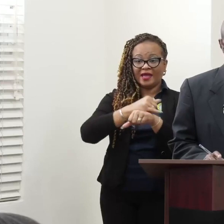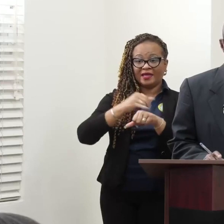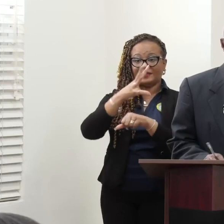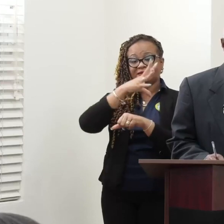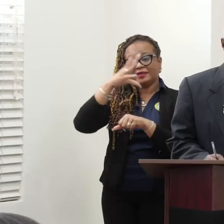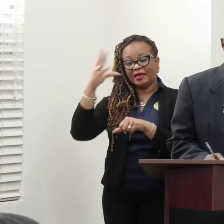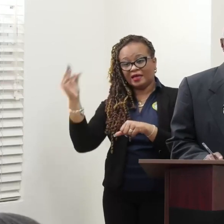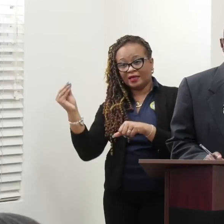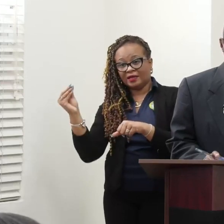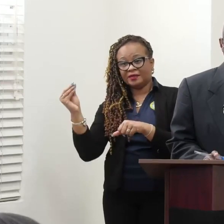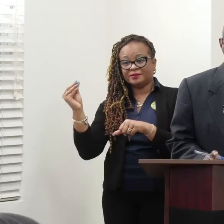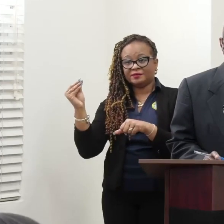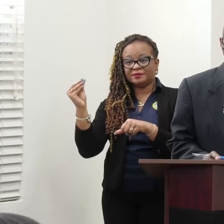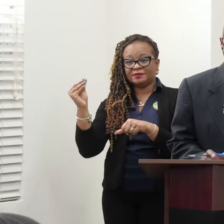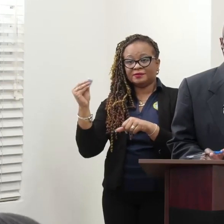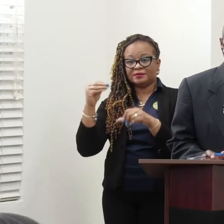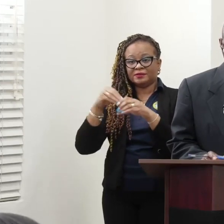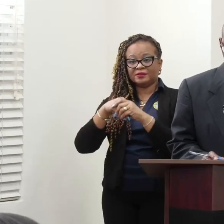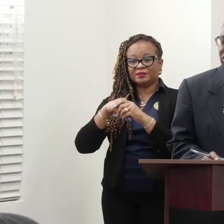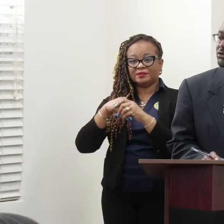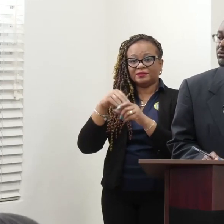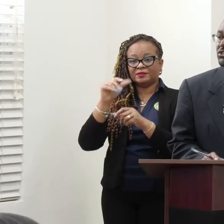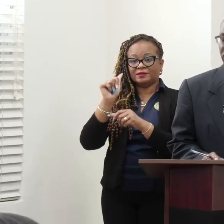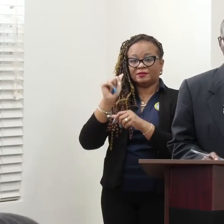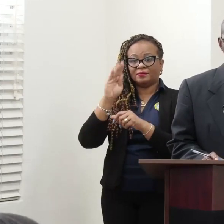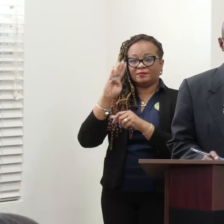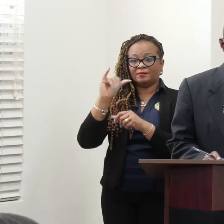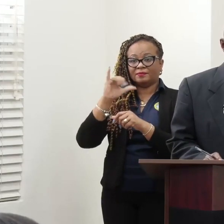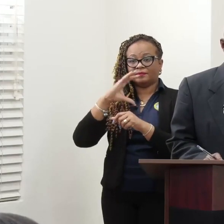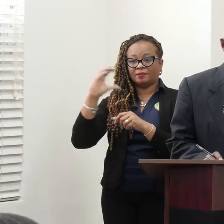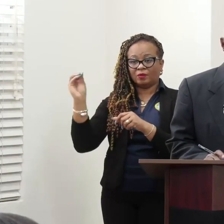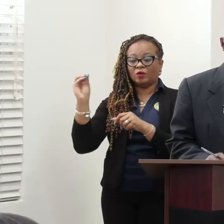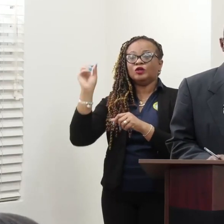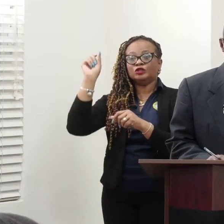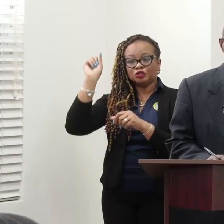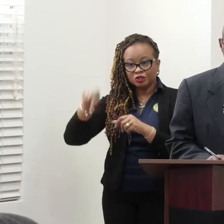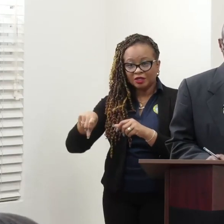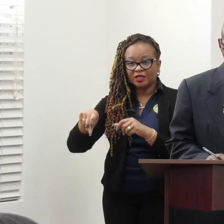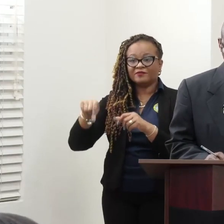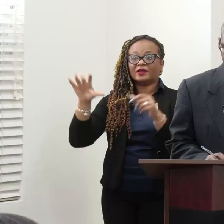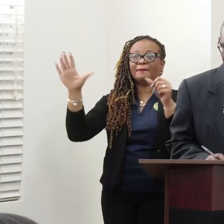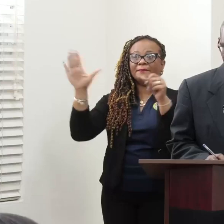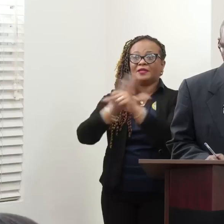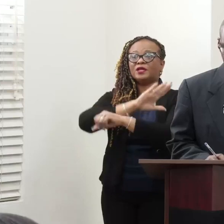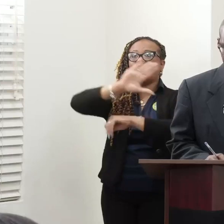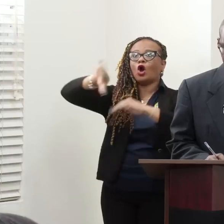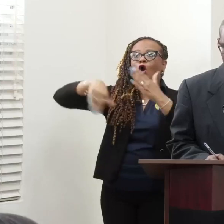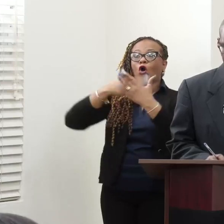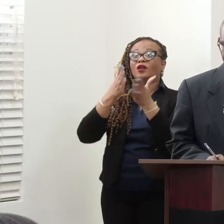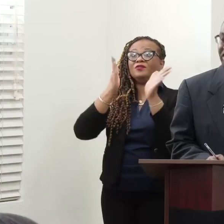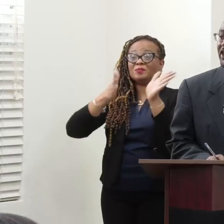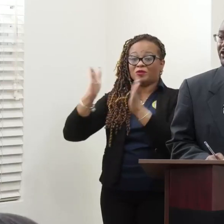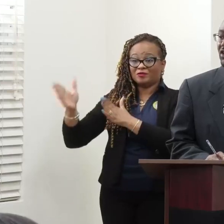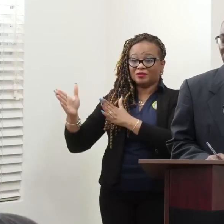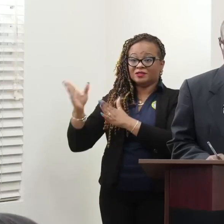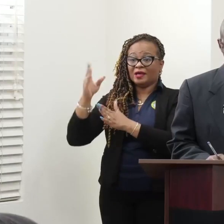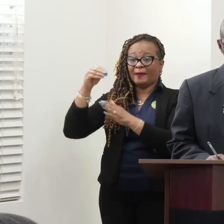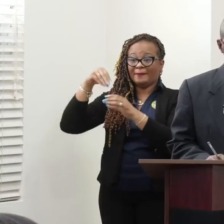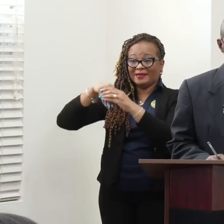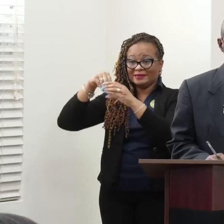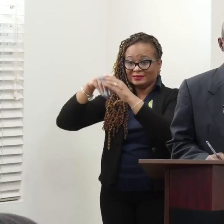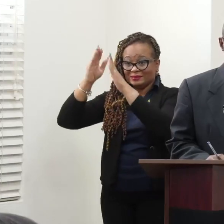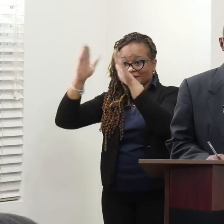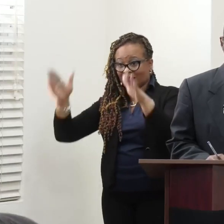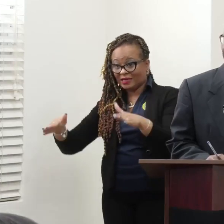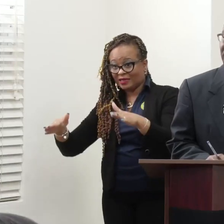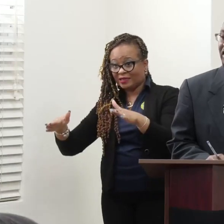and in Abaco should have already completed all of their preparation and be indoors